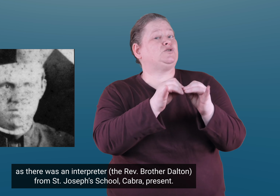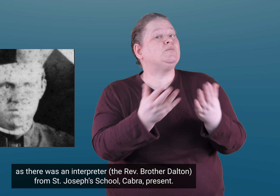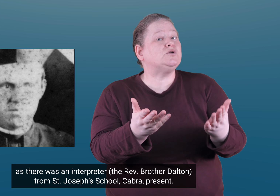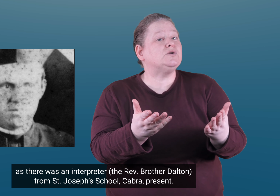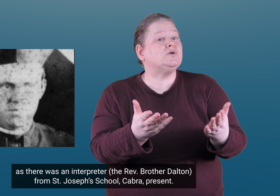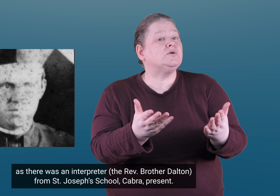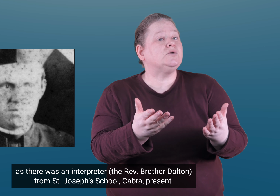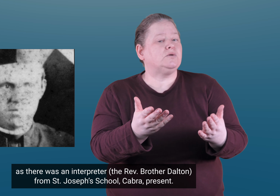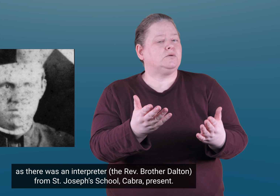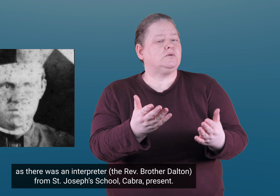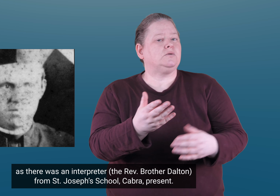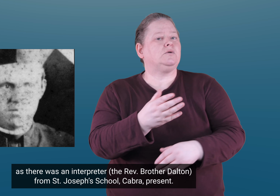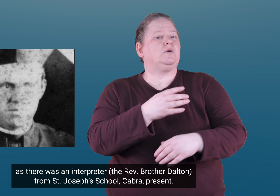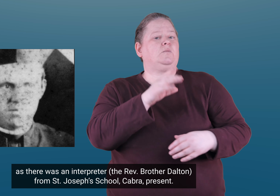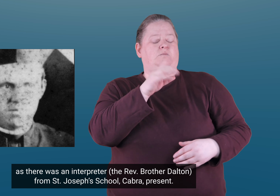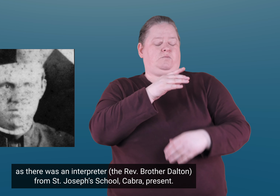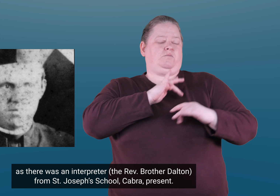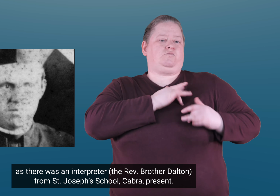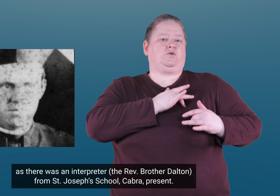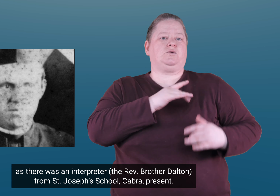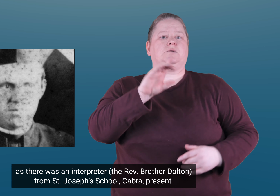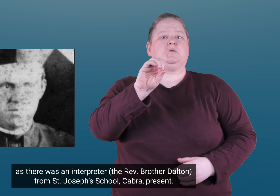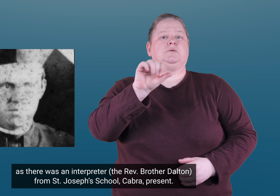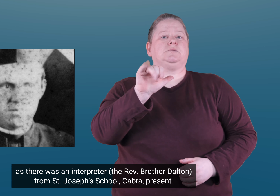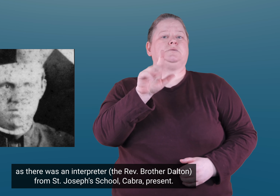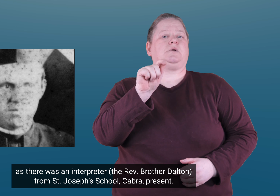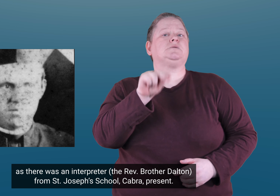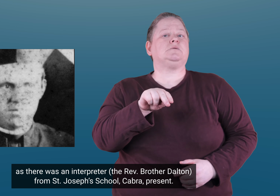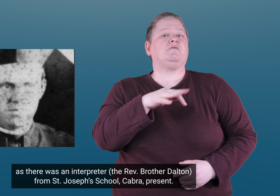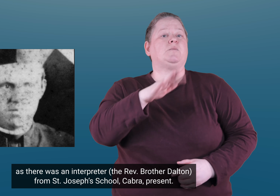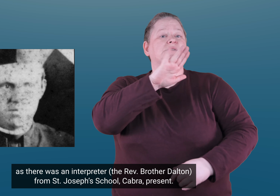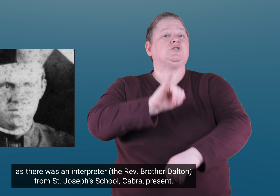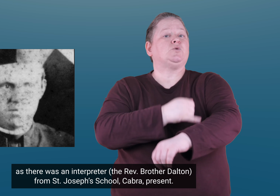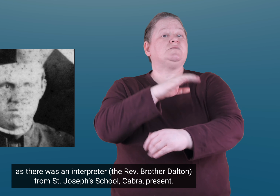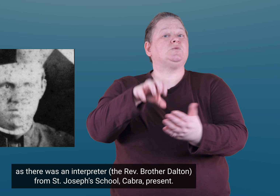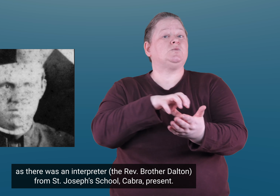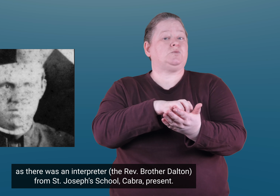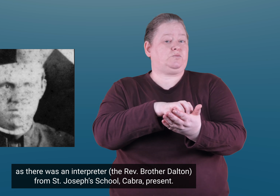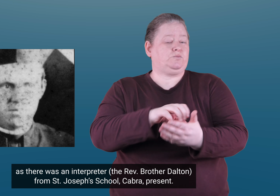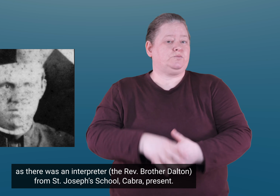as there was an interpreter present, the Reverend Brother Dalton from St. Joseph's School in Cabra.